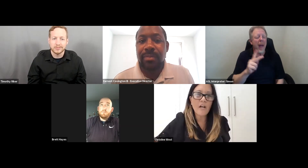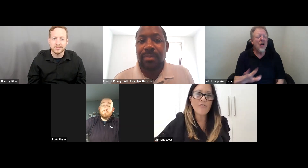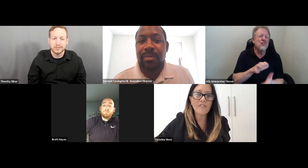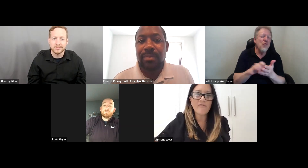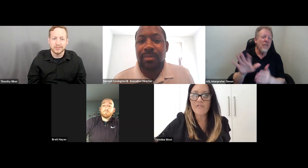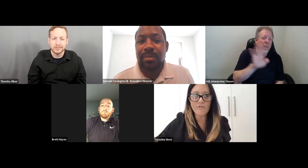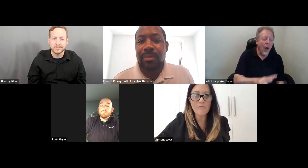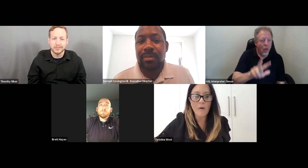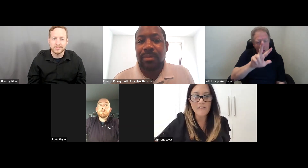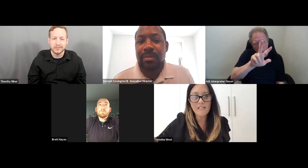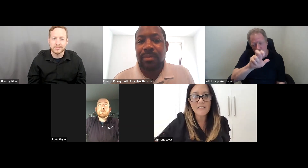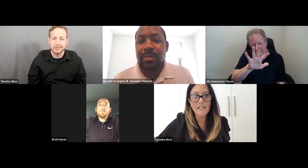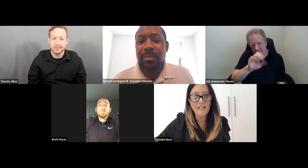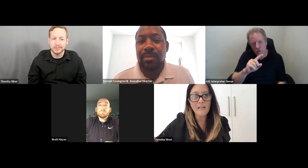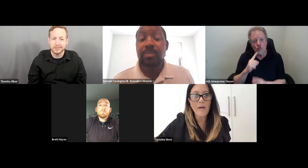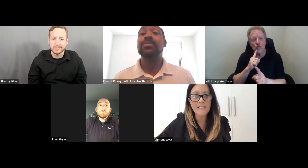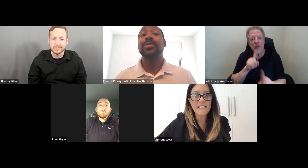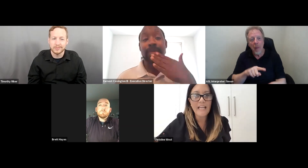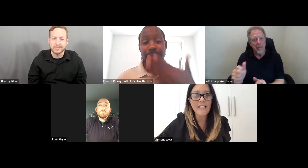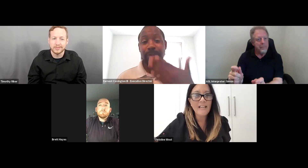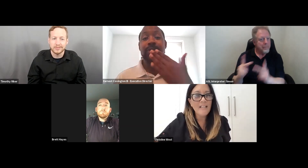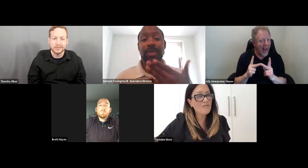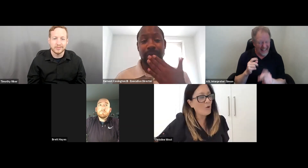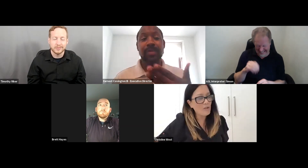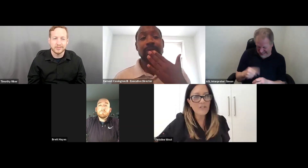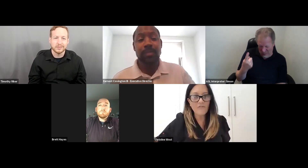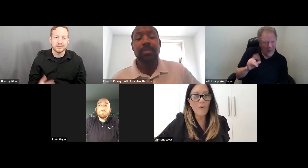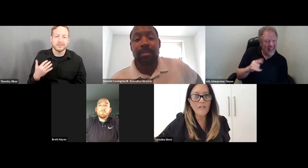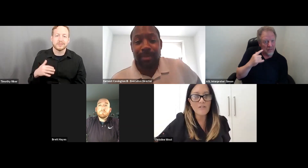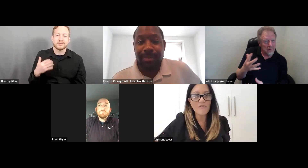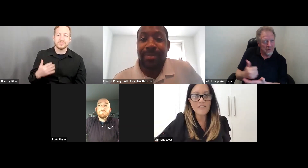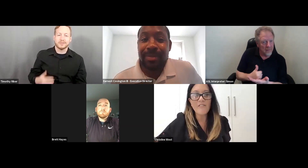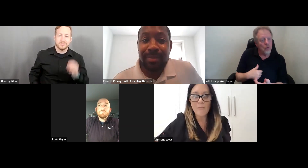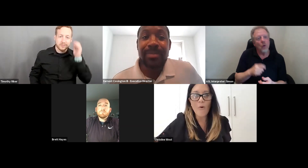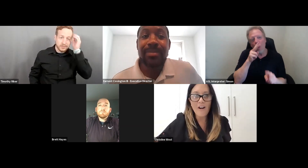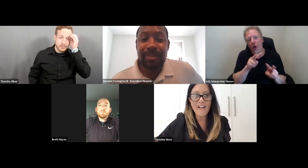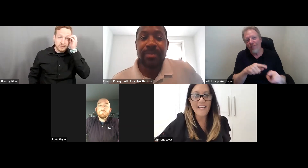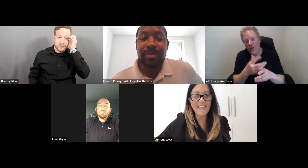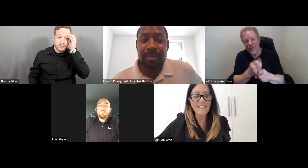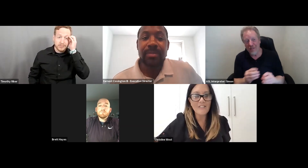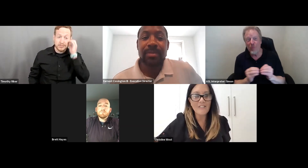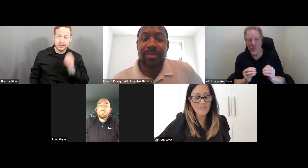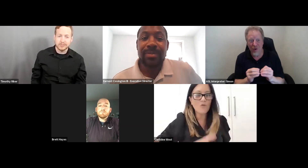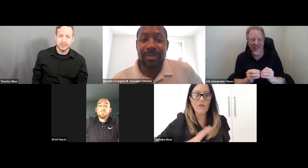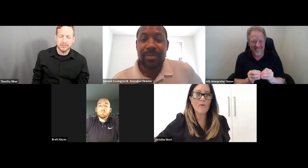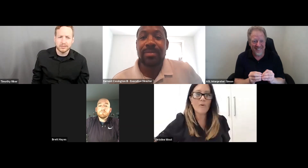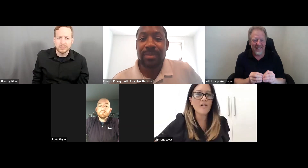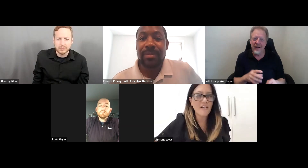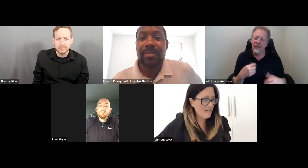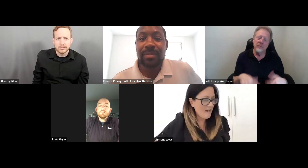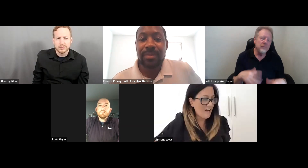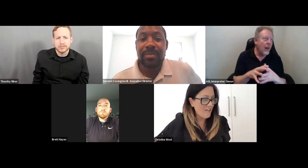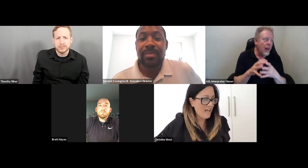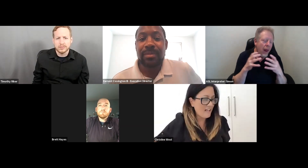roughly 350 responses in the past day. So we're looking forward to receiving more, and just some great